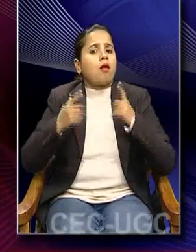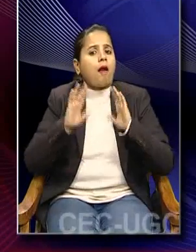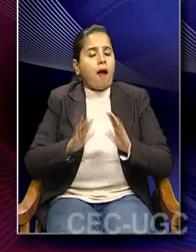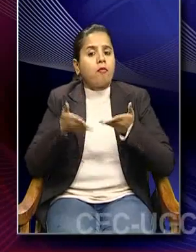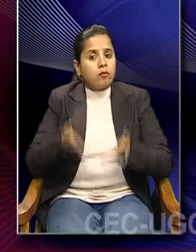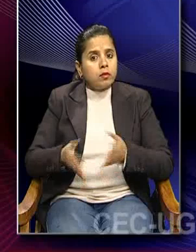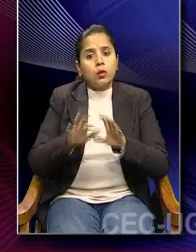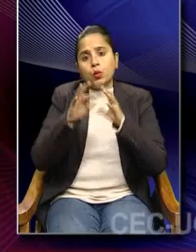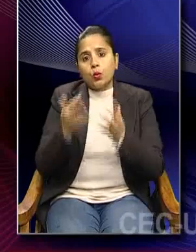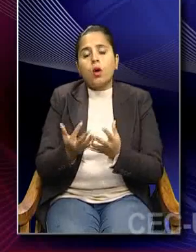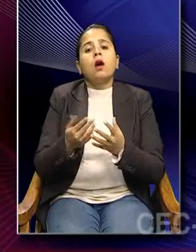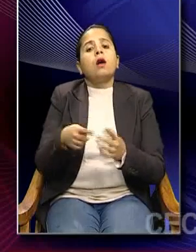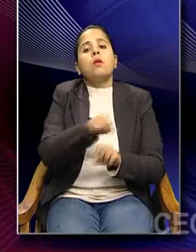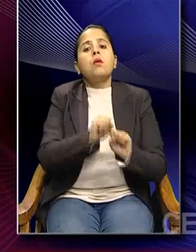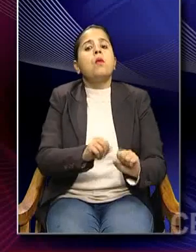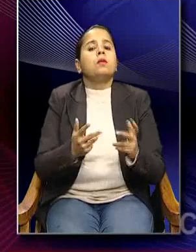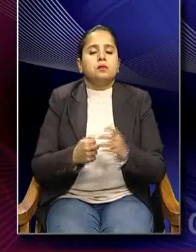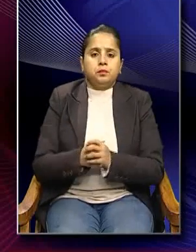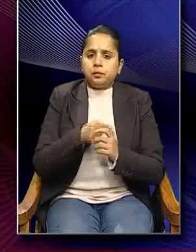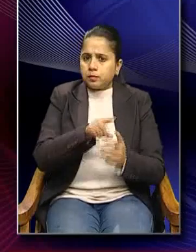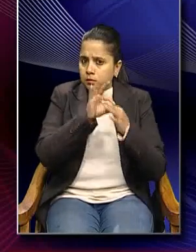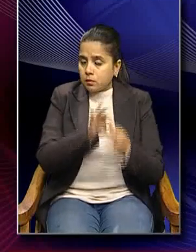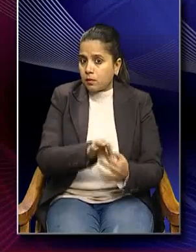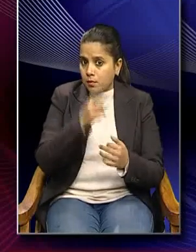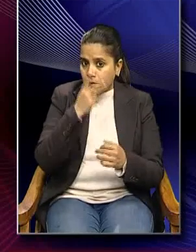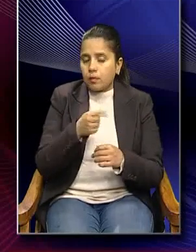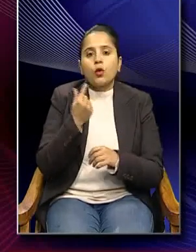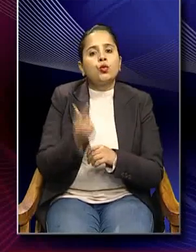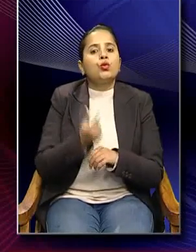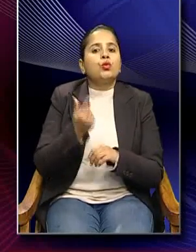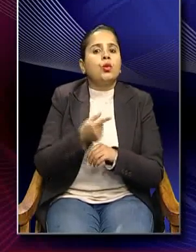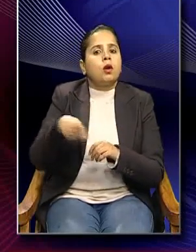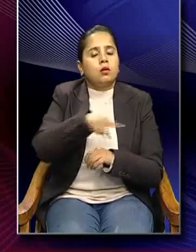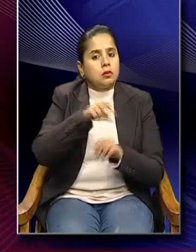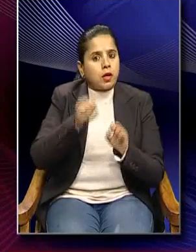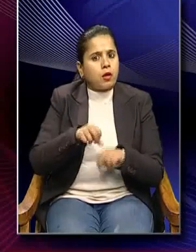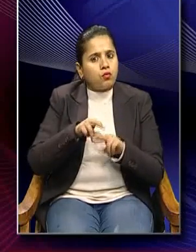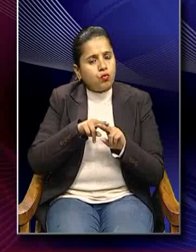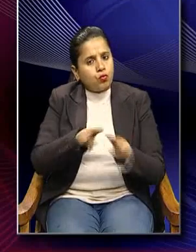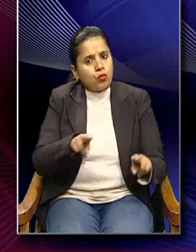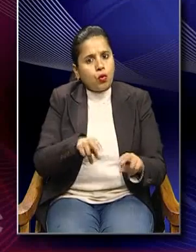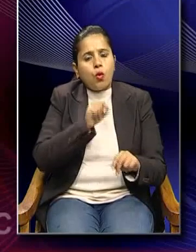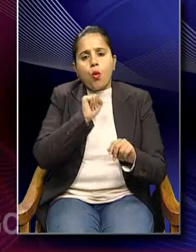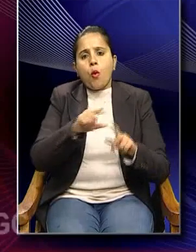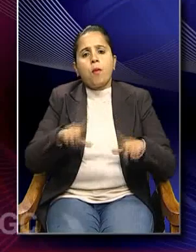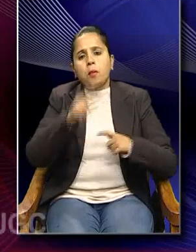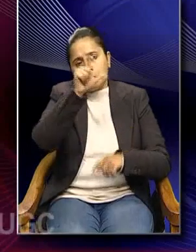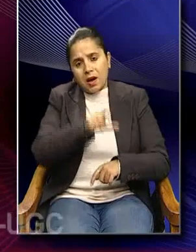this planet. It pertains to the usefulness aspect of living being.